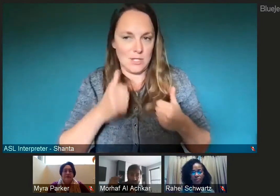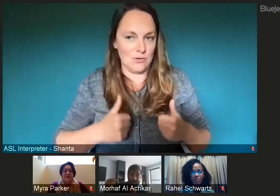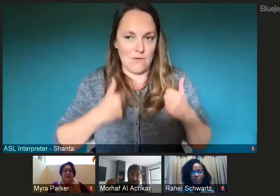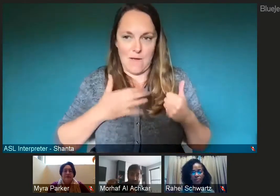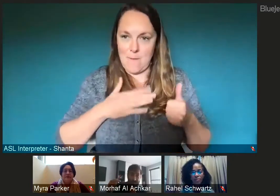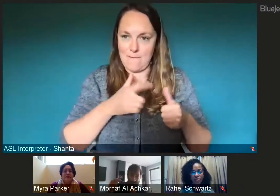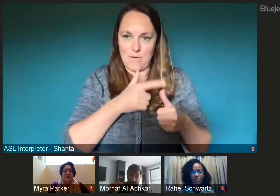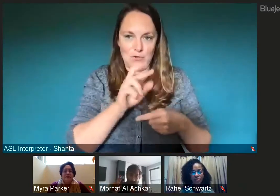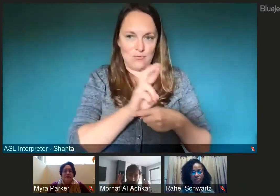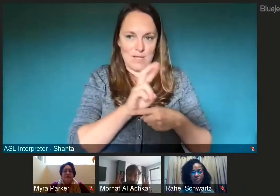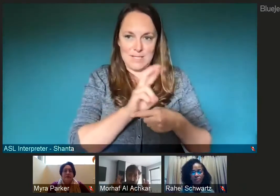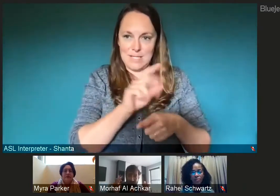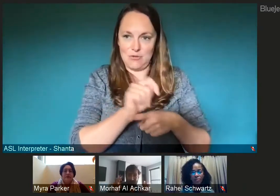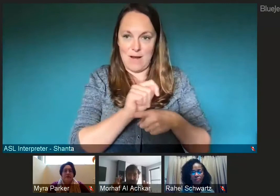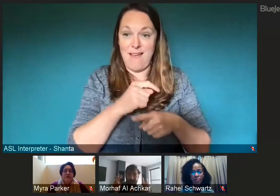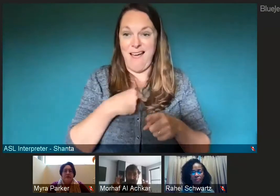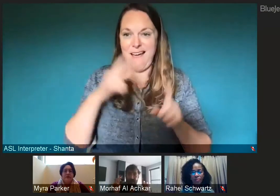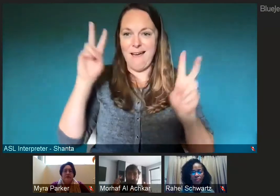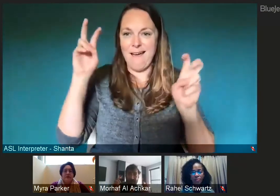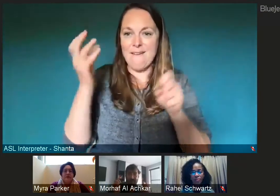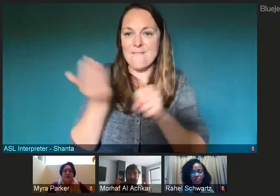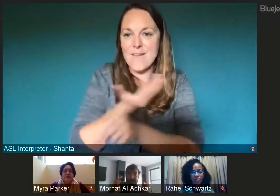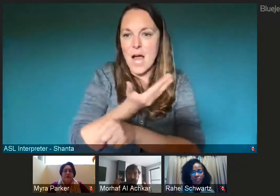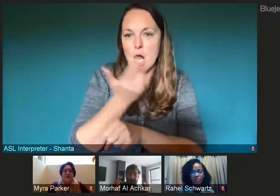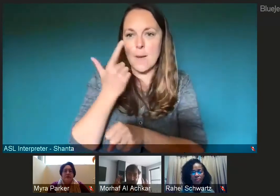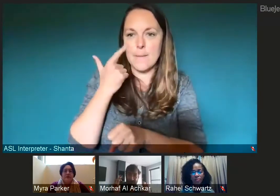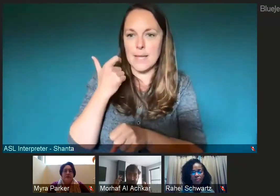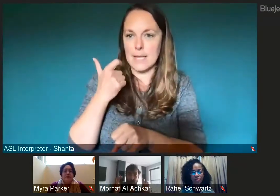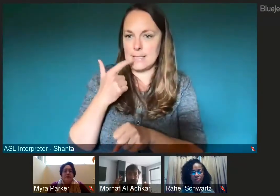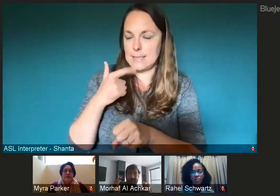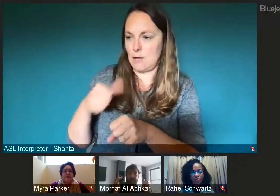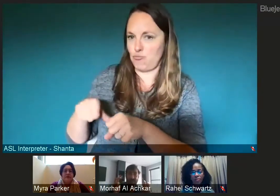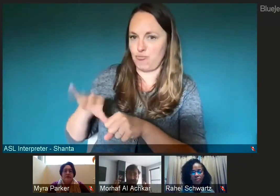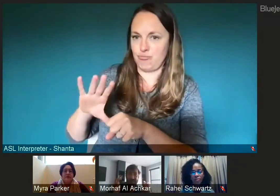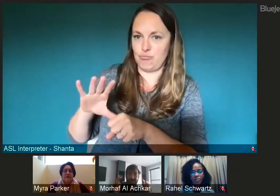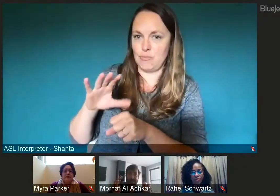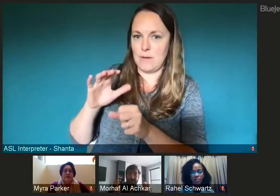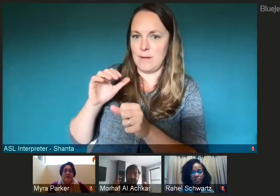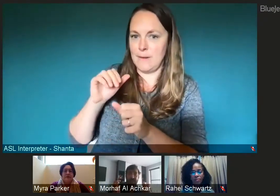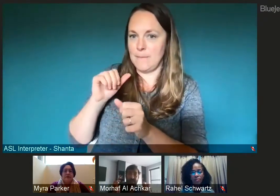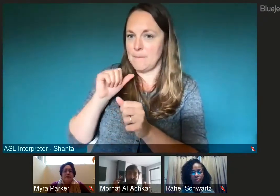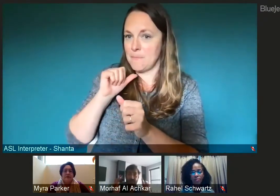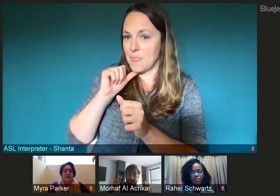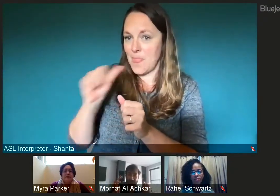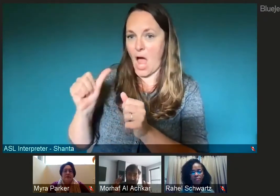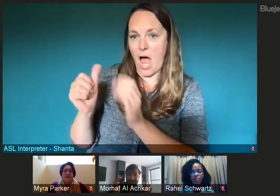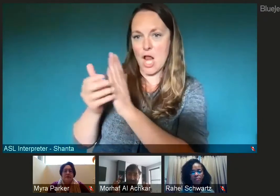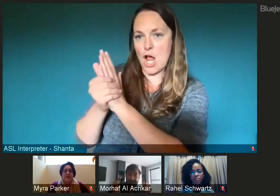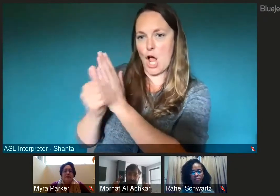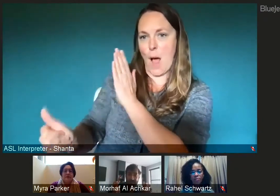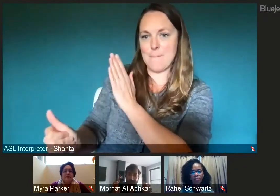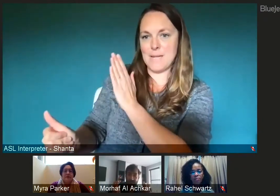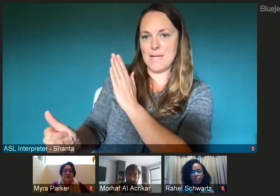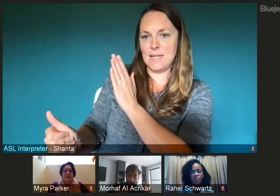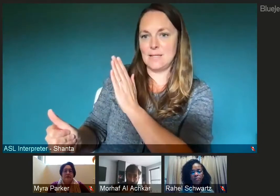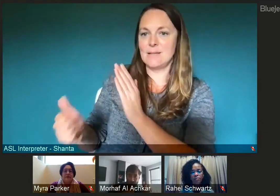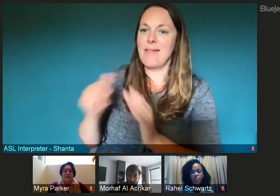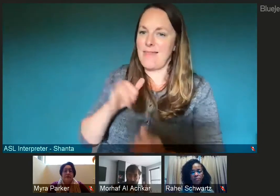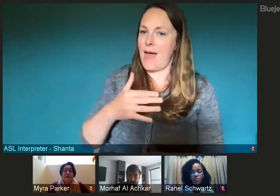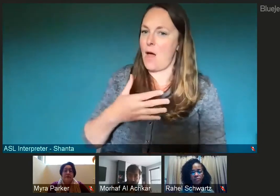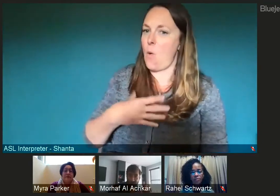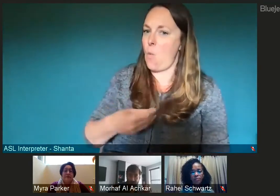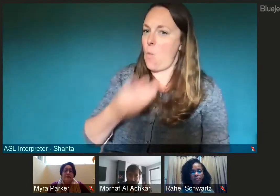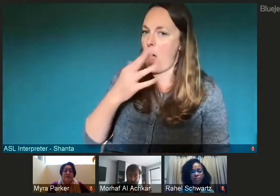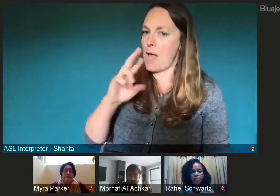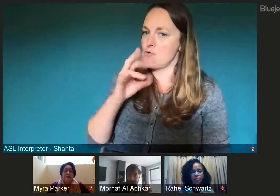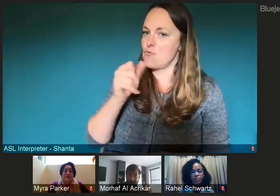I was fired because I was the worst incompetency that white racist attending have ever seen. When I